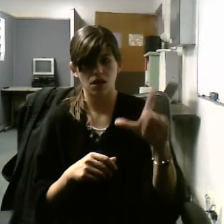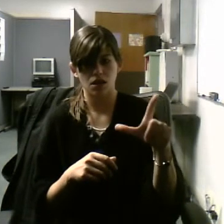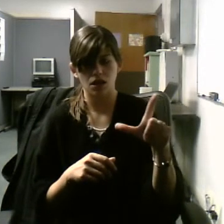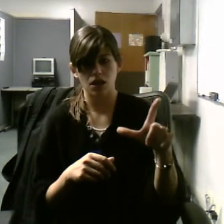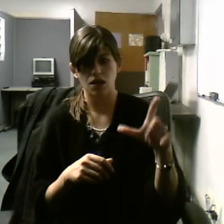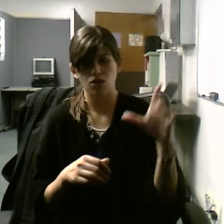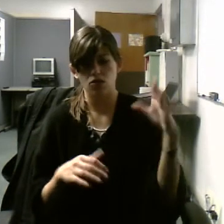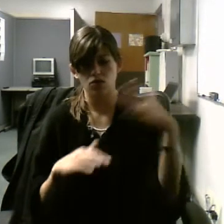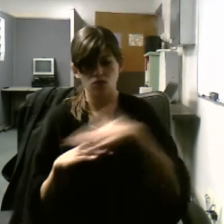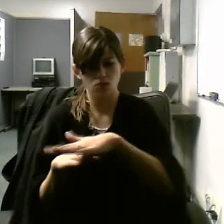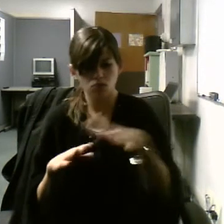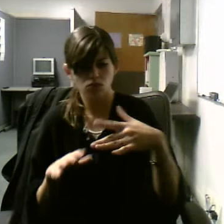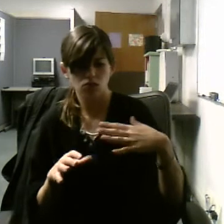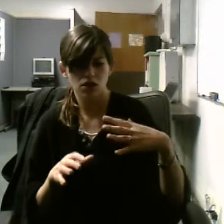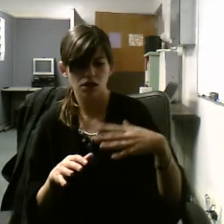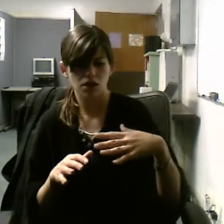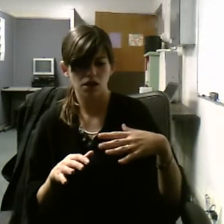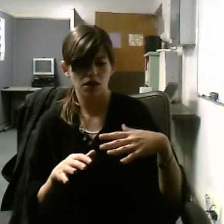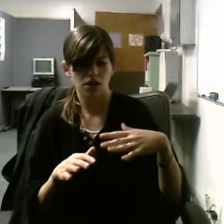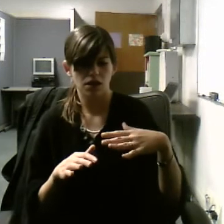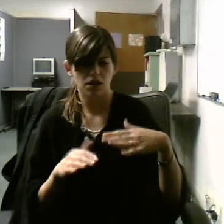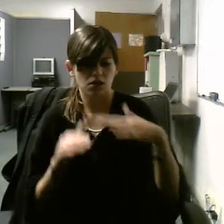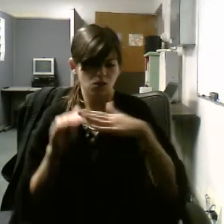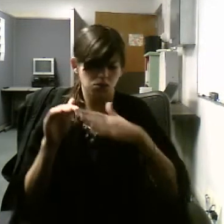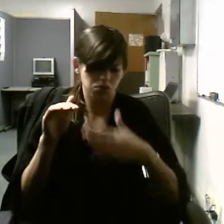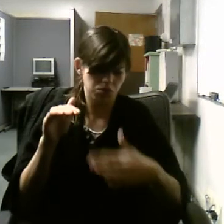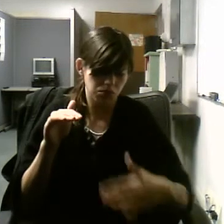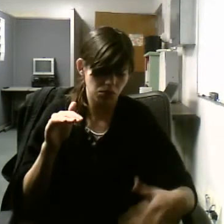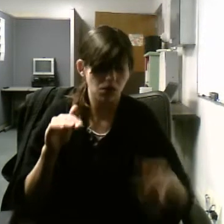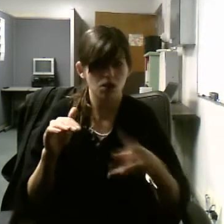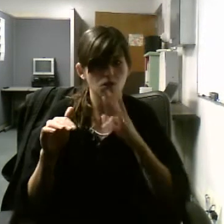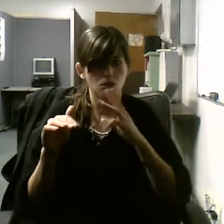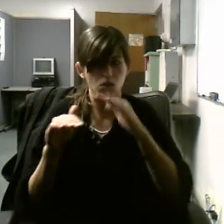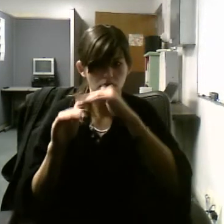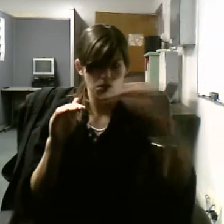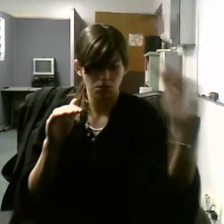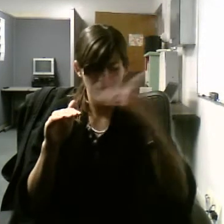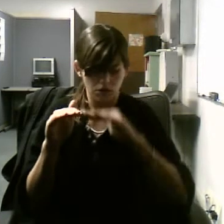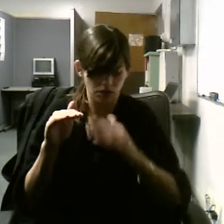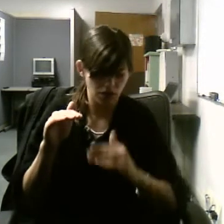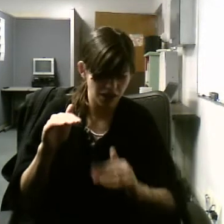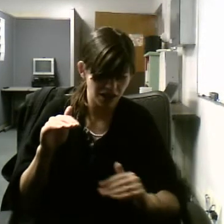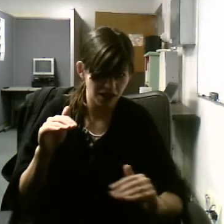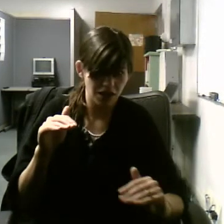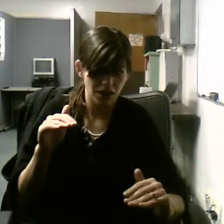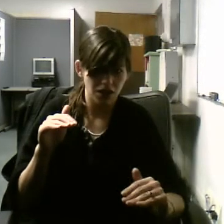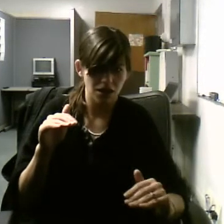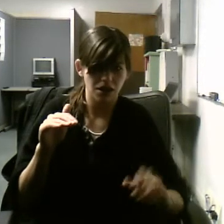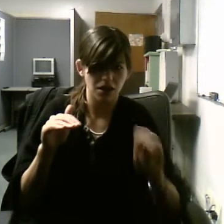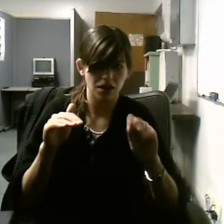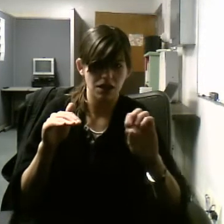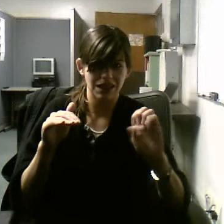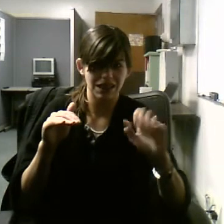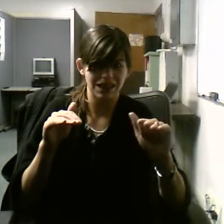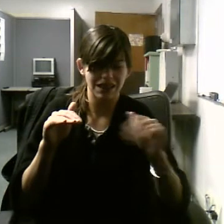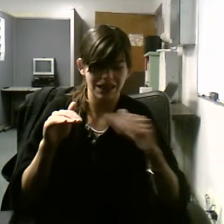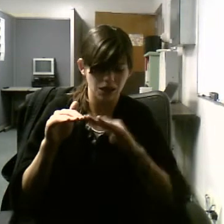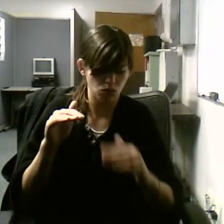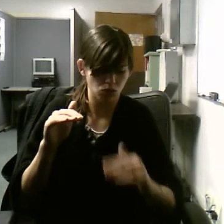it also is found really far below sea level, unlike the oceanic crust,